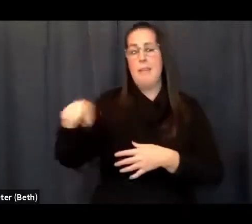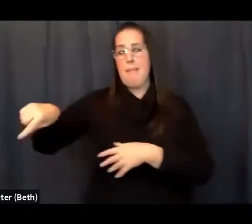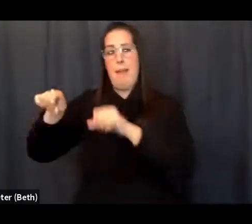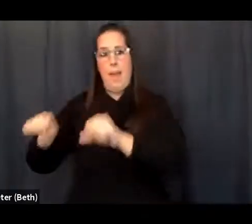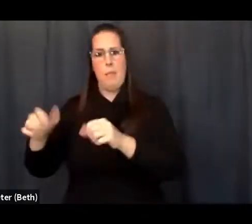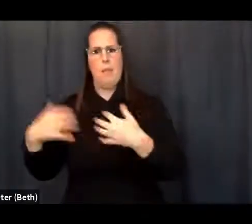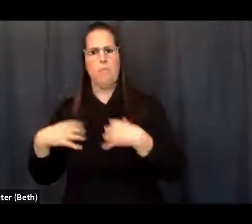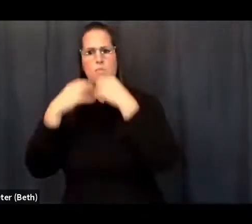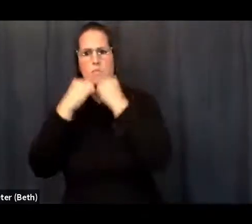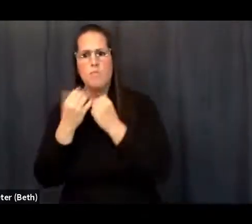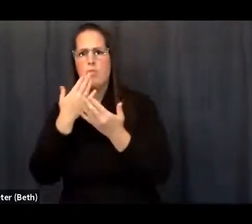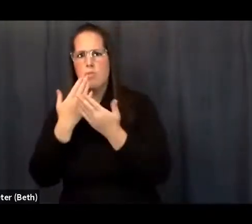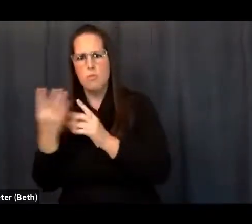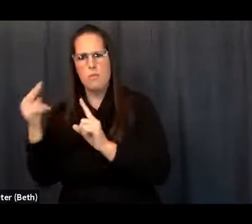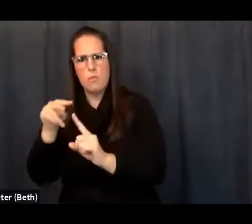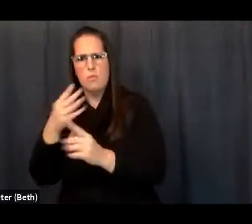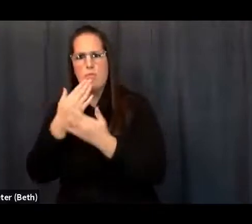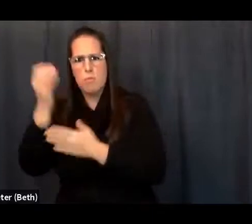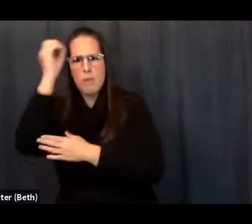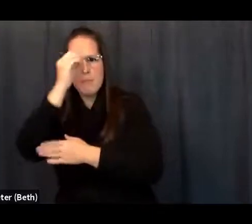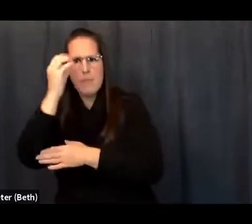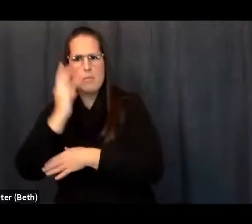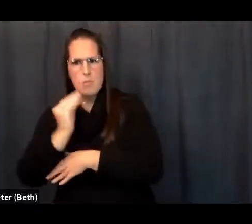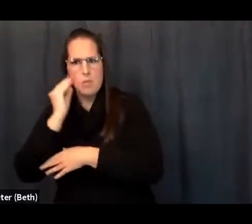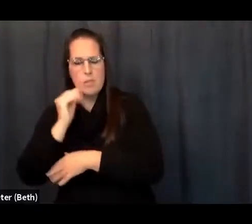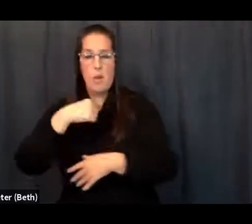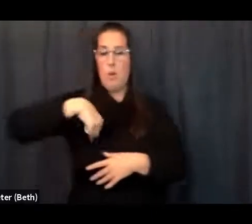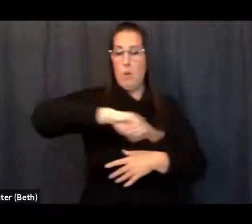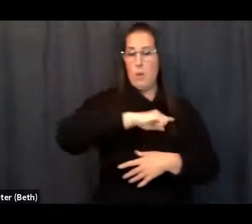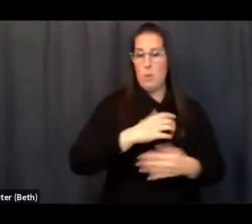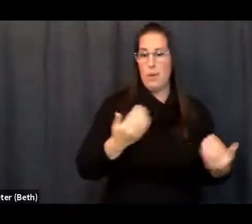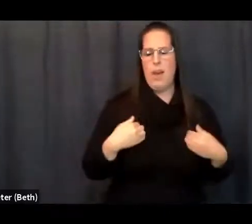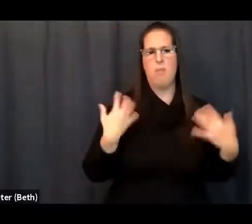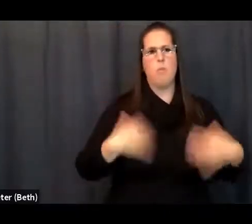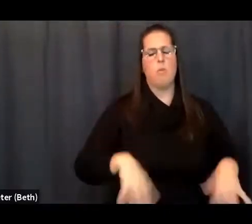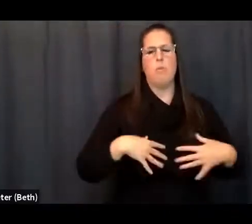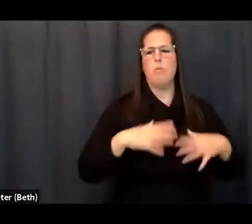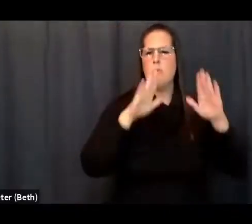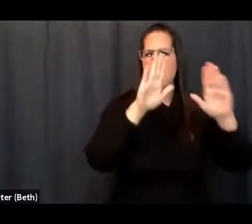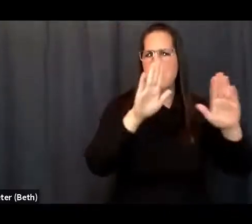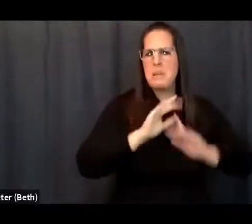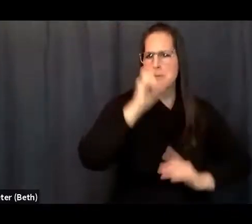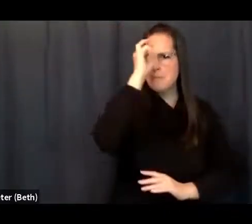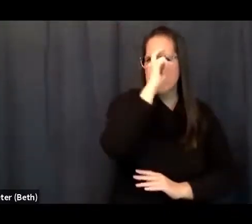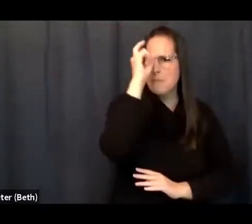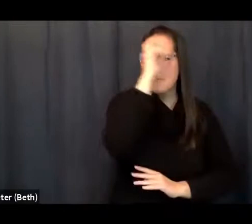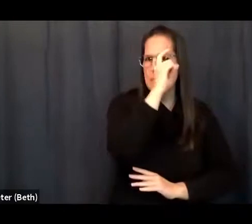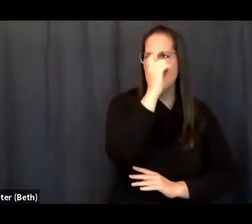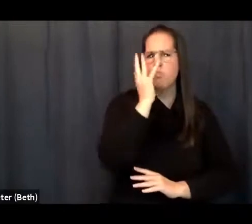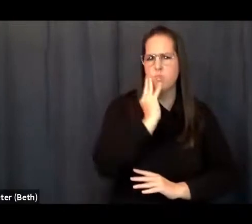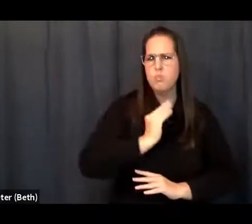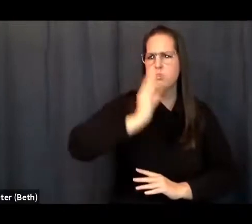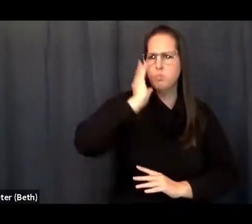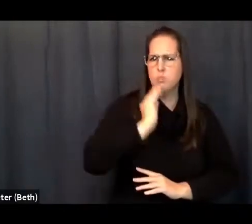abilities within the world. We have a very inherent, incredible quality of wisdom and